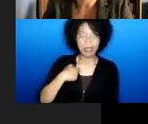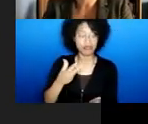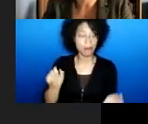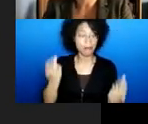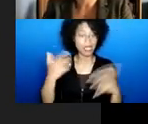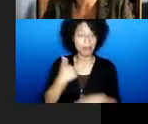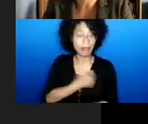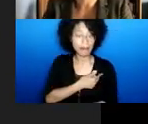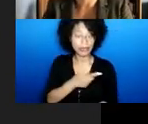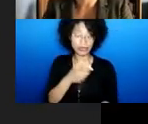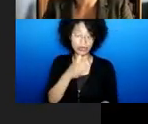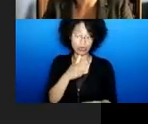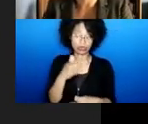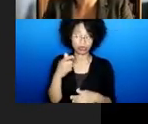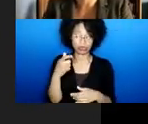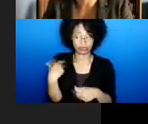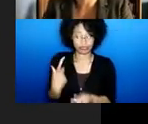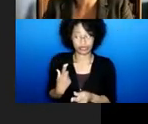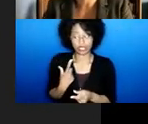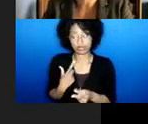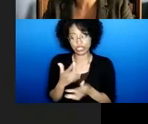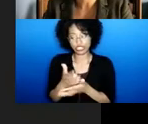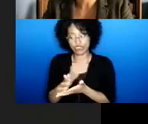have shared support and ideas.